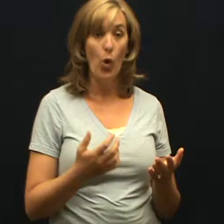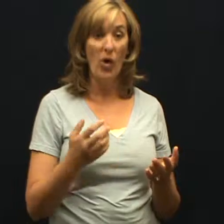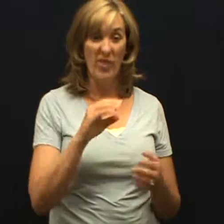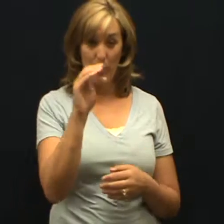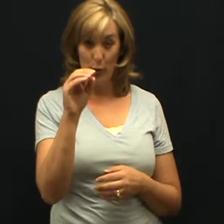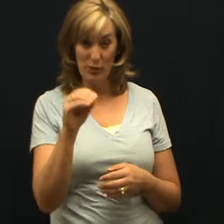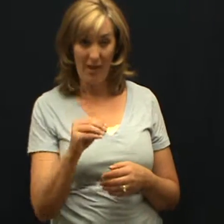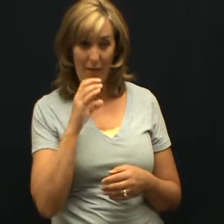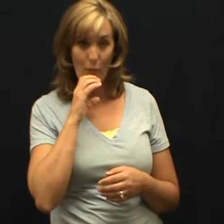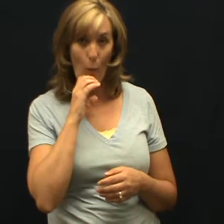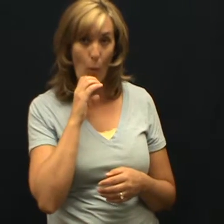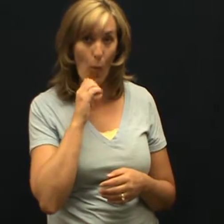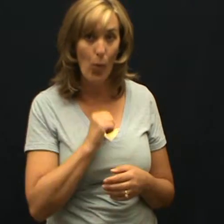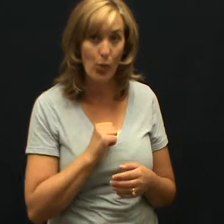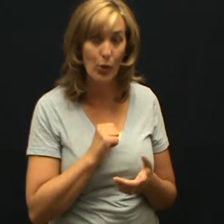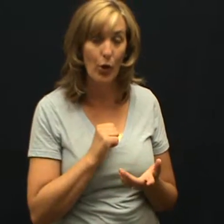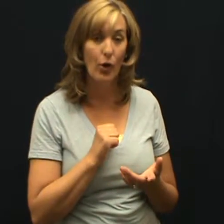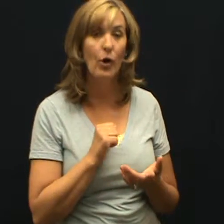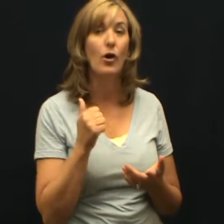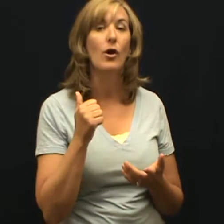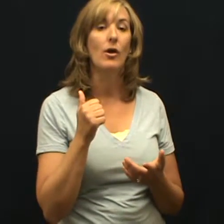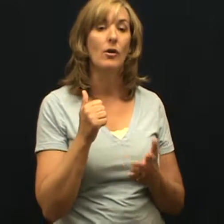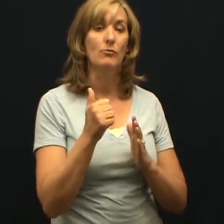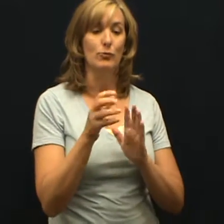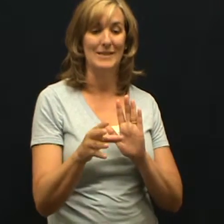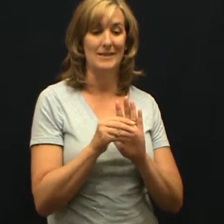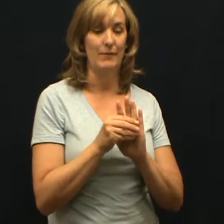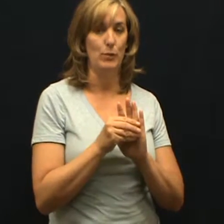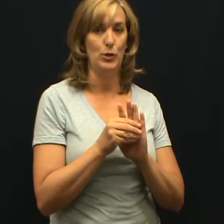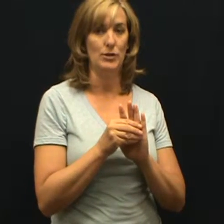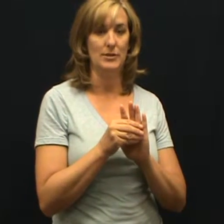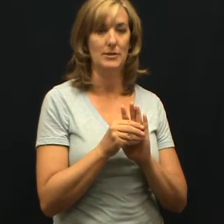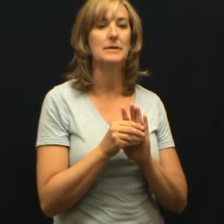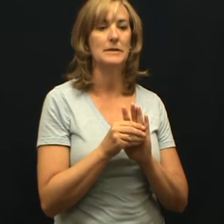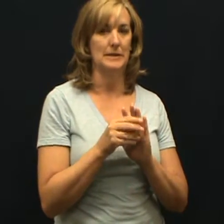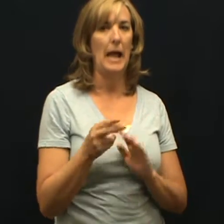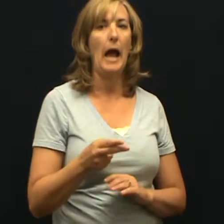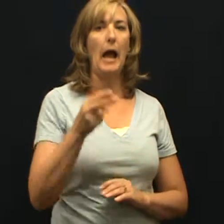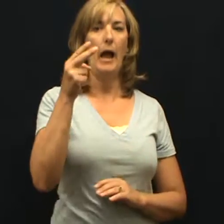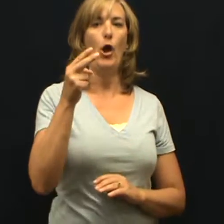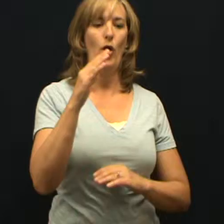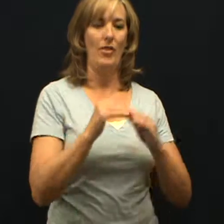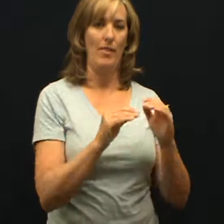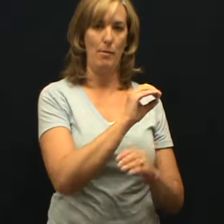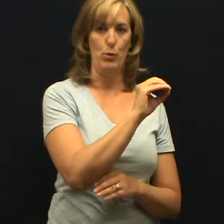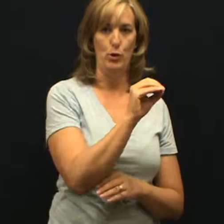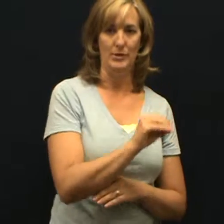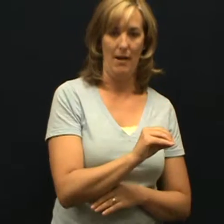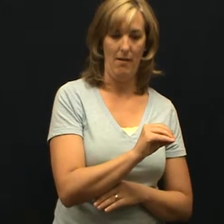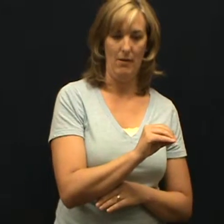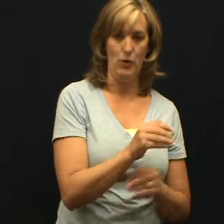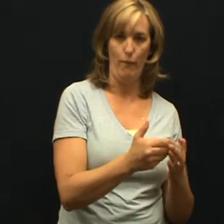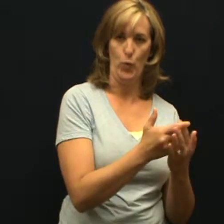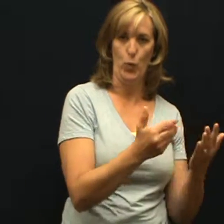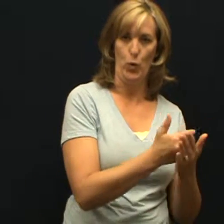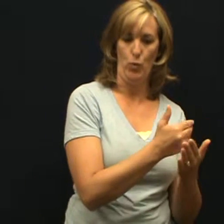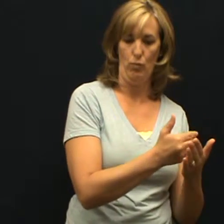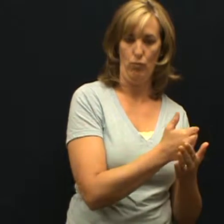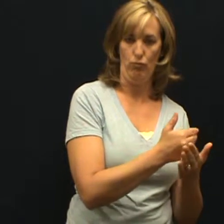that we estimate to be collectible will be higher than the percentage of the newer receivables